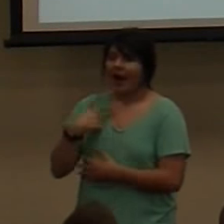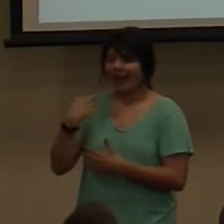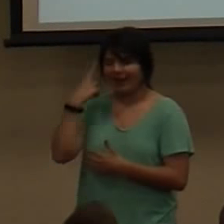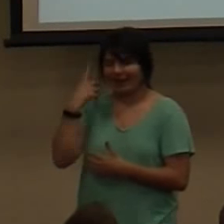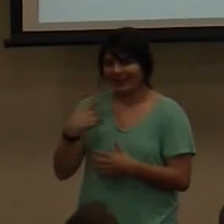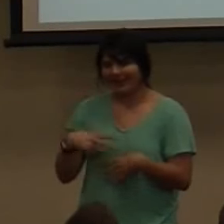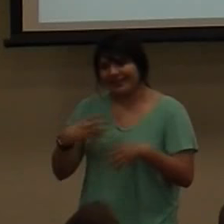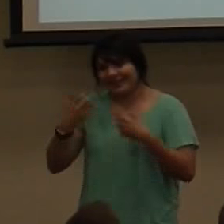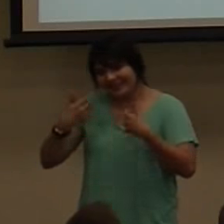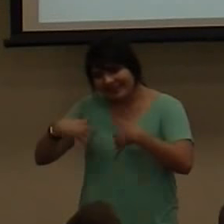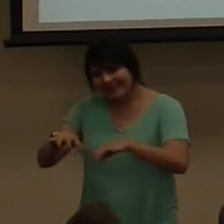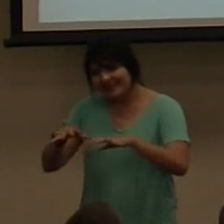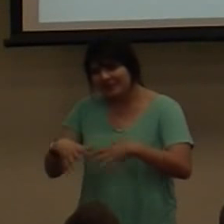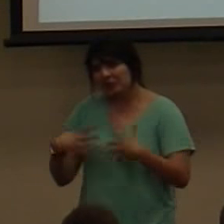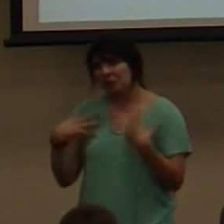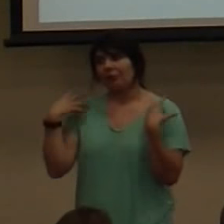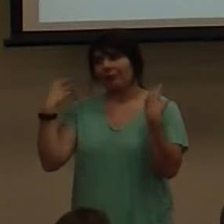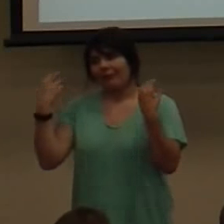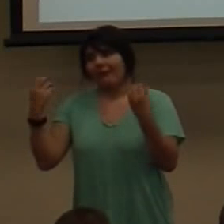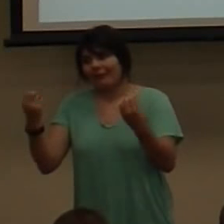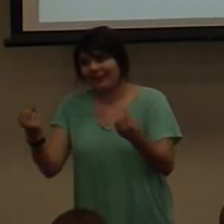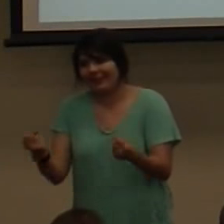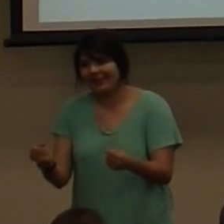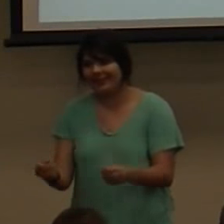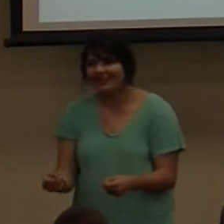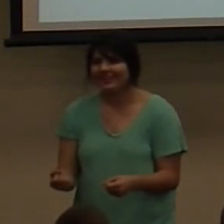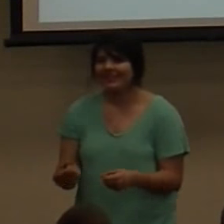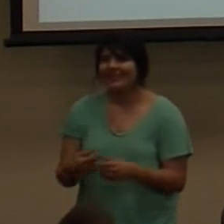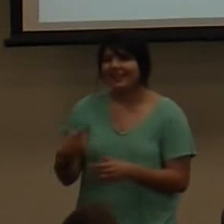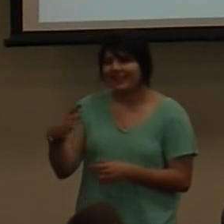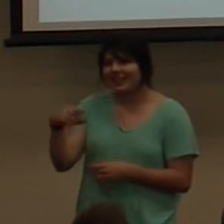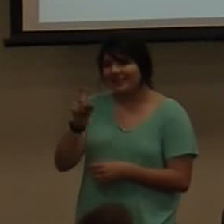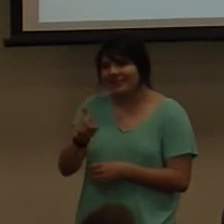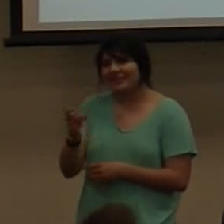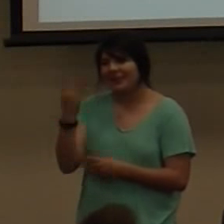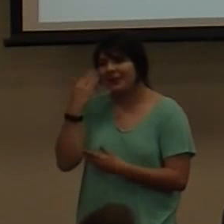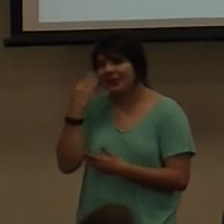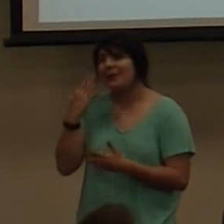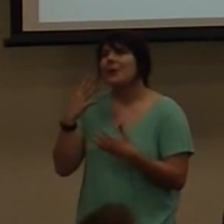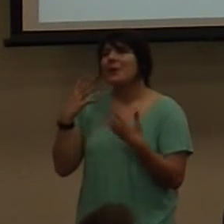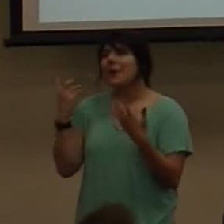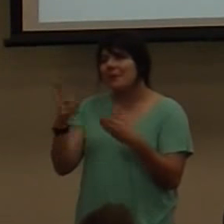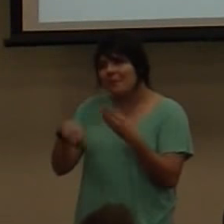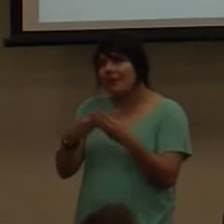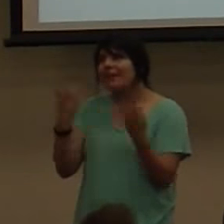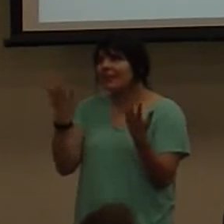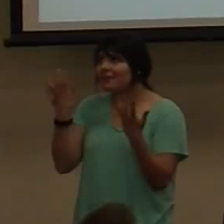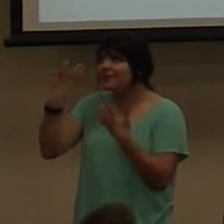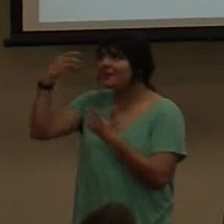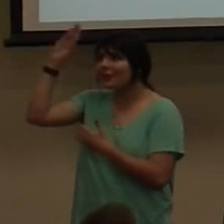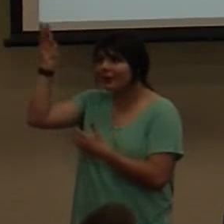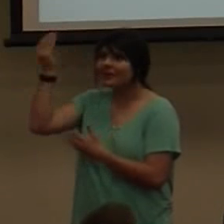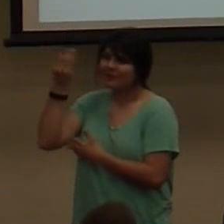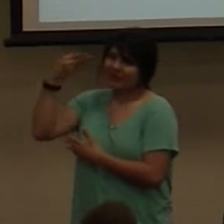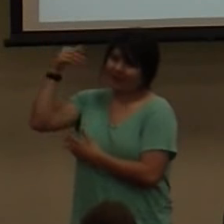It was a very good speech for them. They should know about the amazing grace of God.